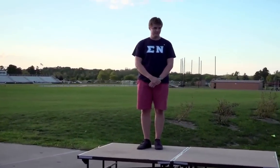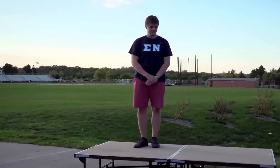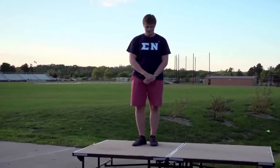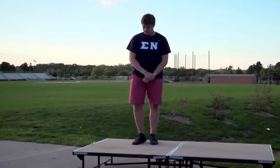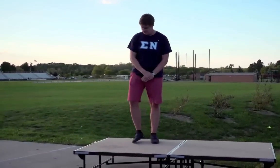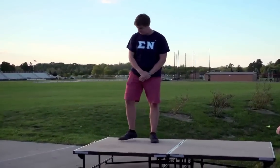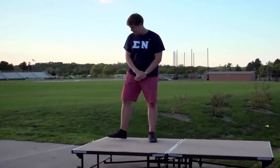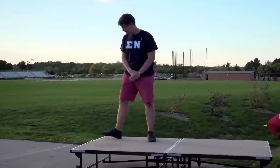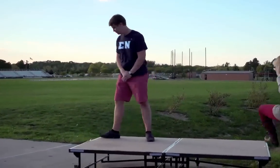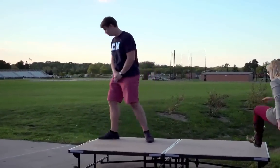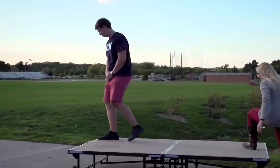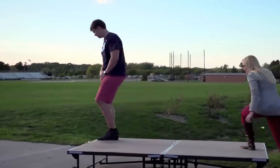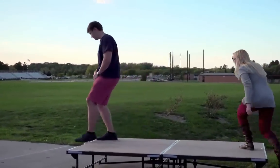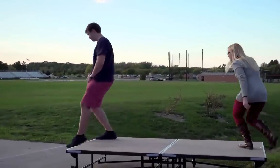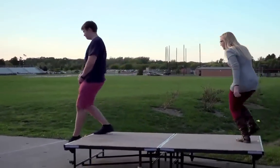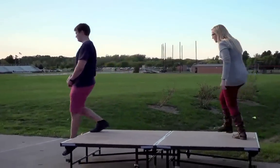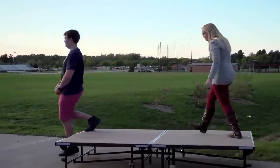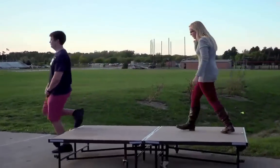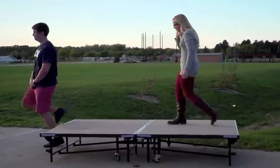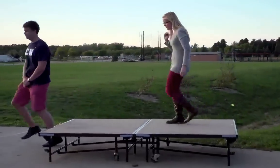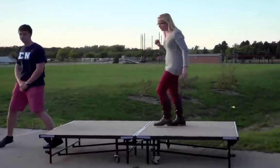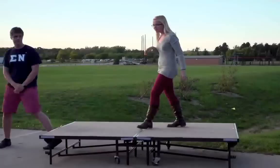Bernhardt.